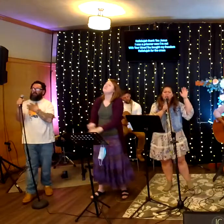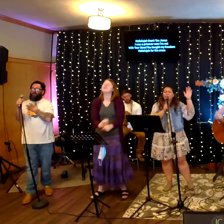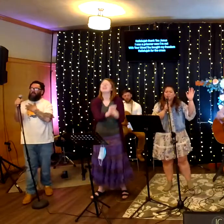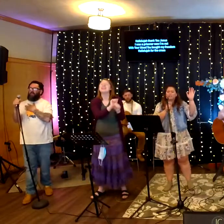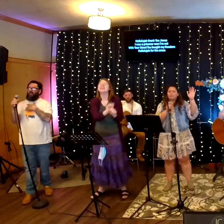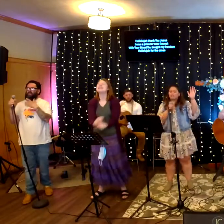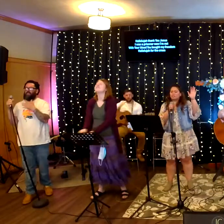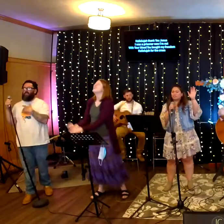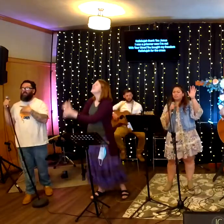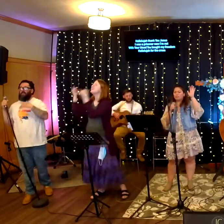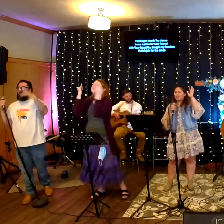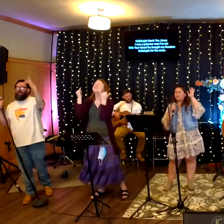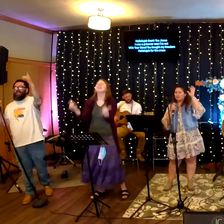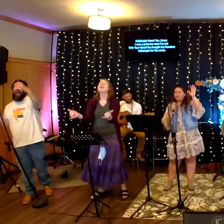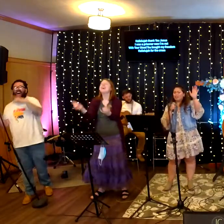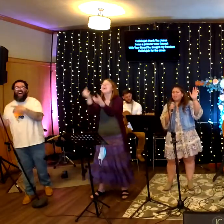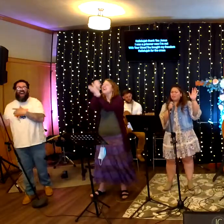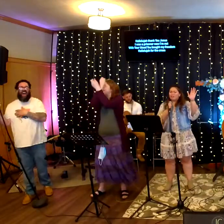a